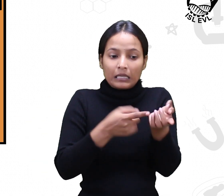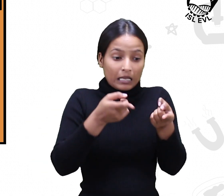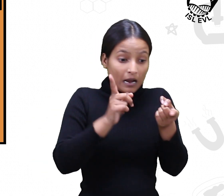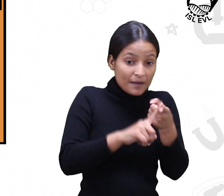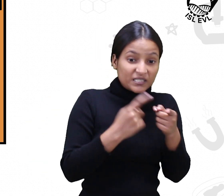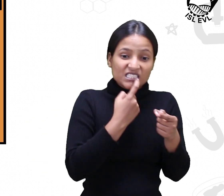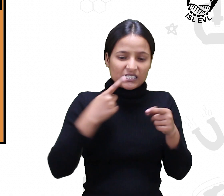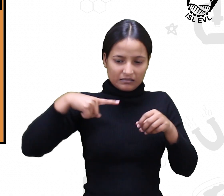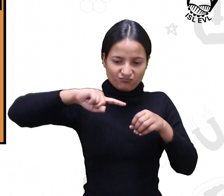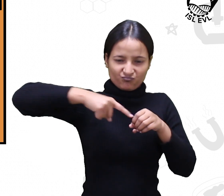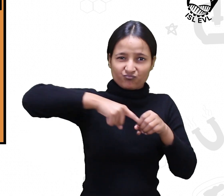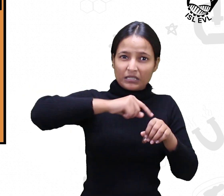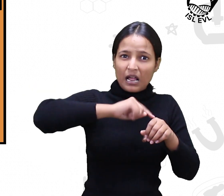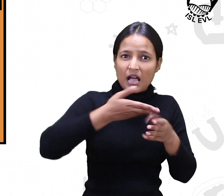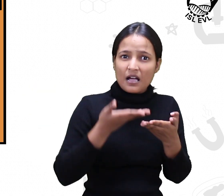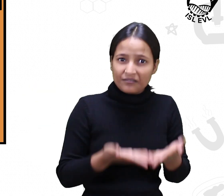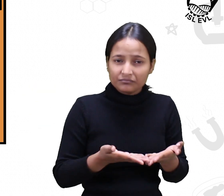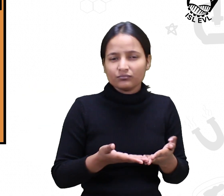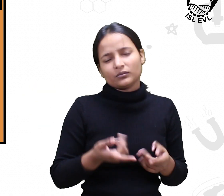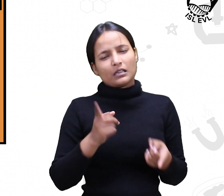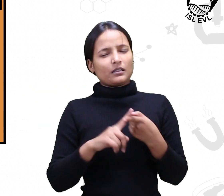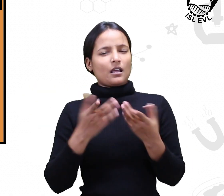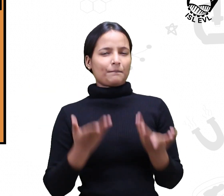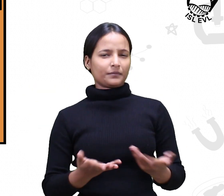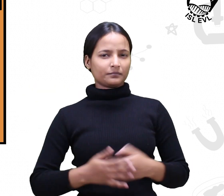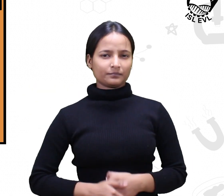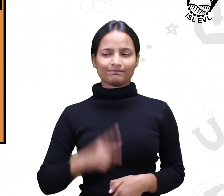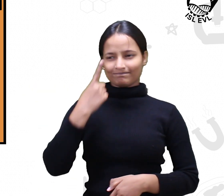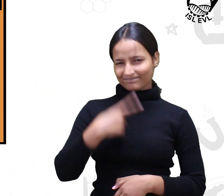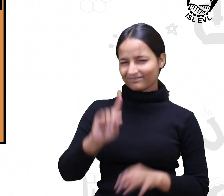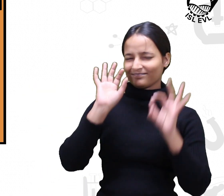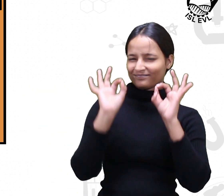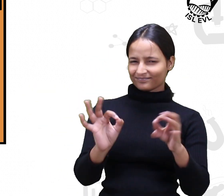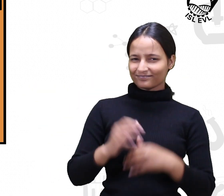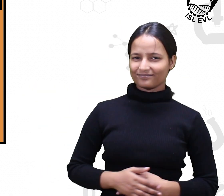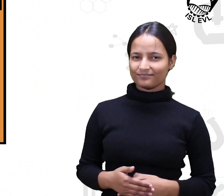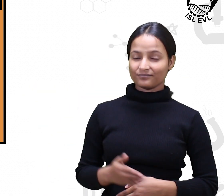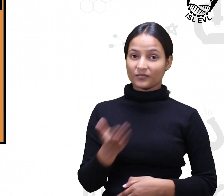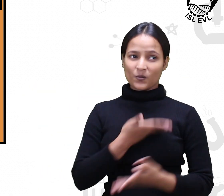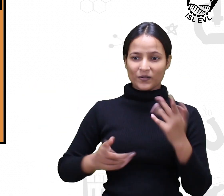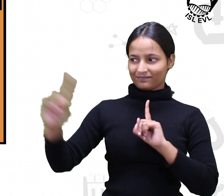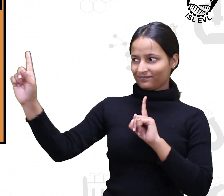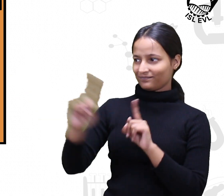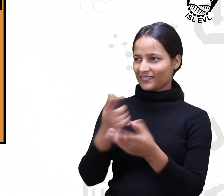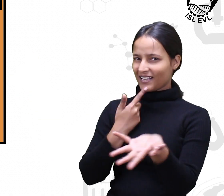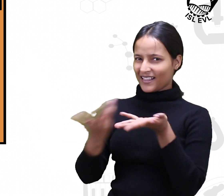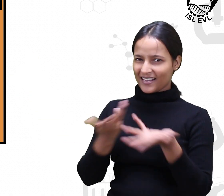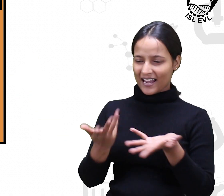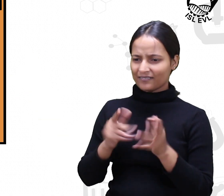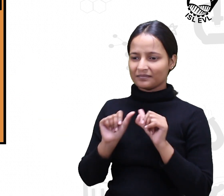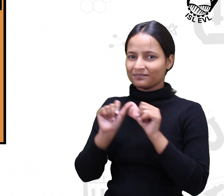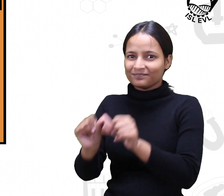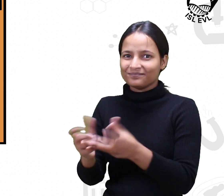also degrading our tooth enamel, and this causes cavities. Exactly. We